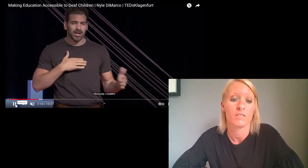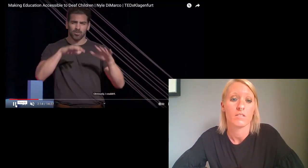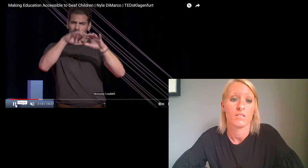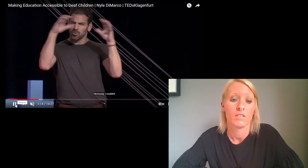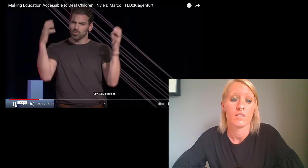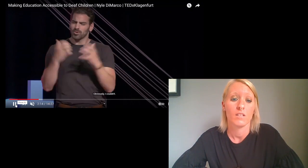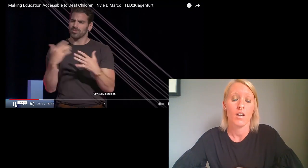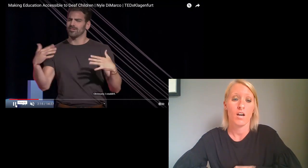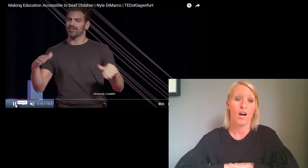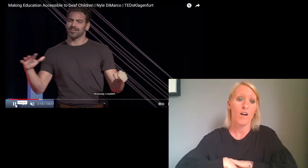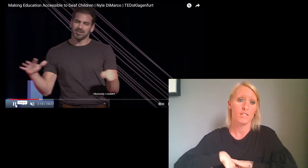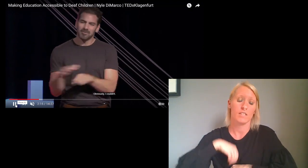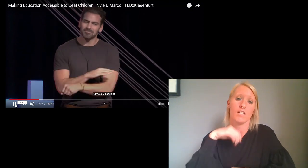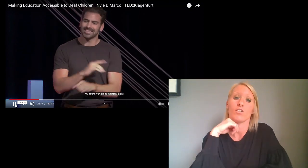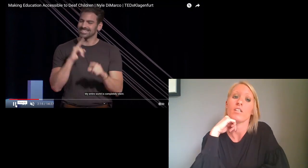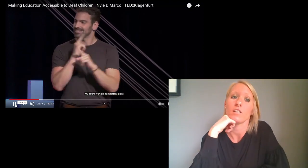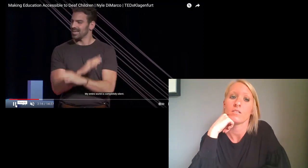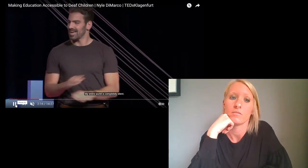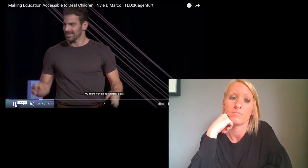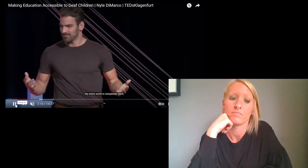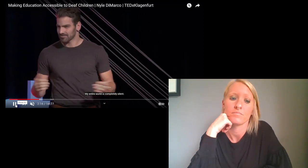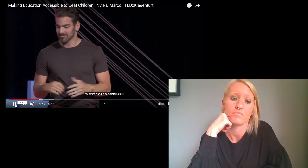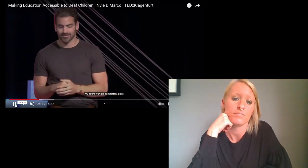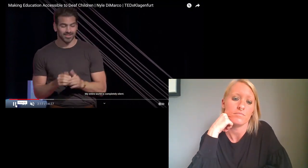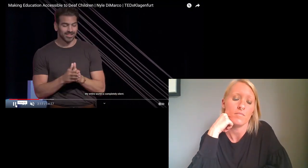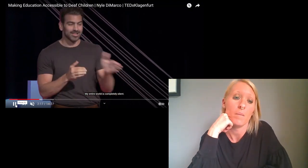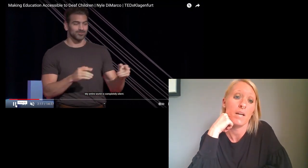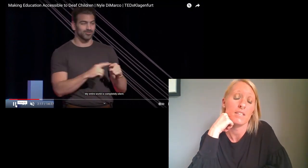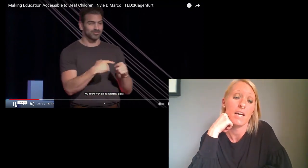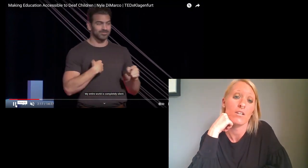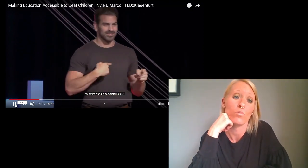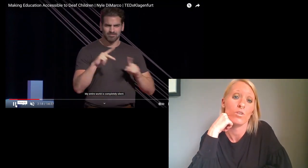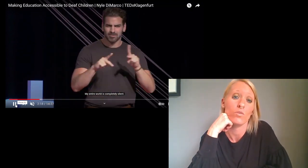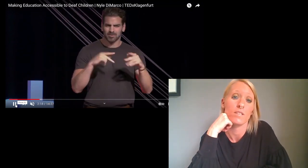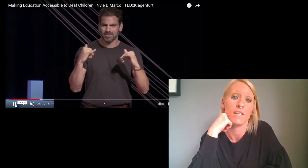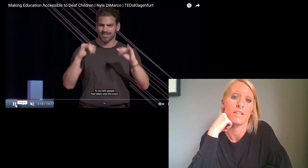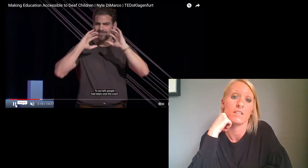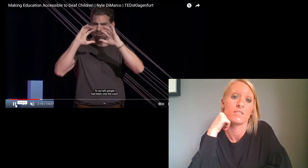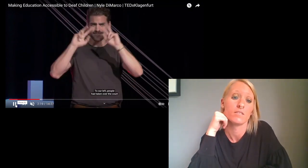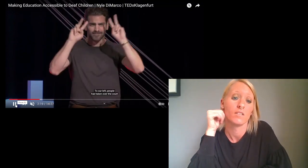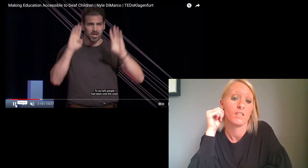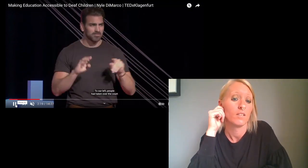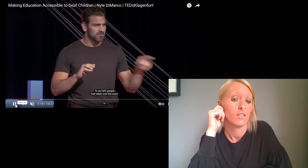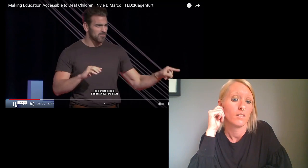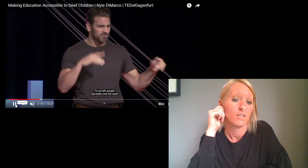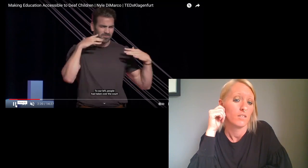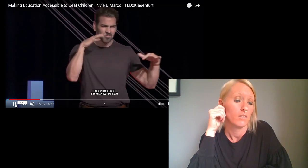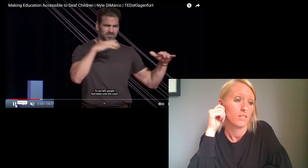that. Obviously, I couldn't. My entire world was silent.